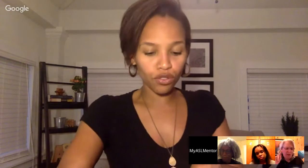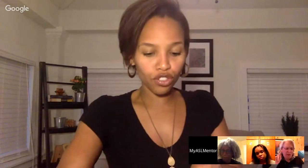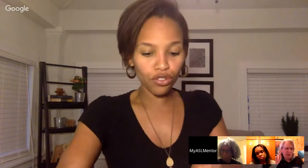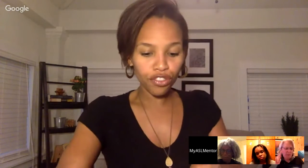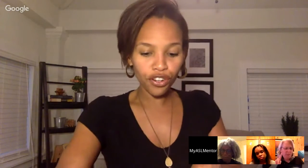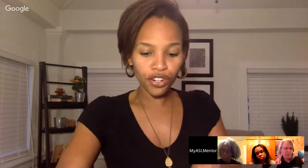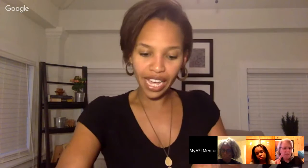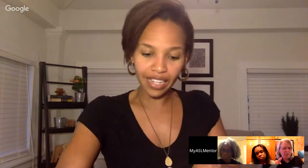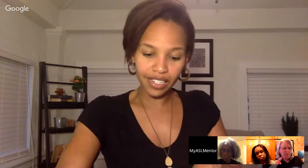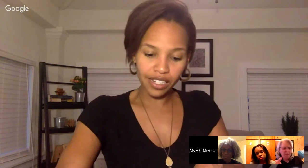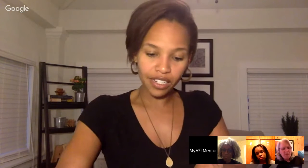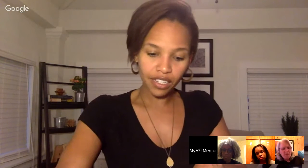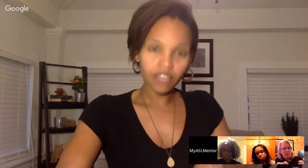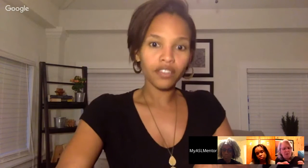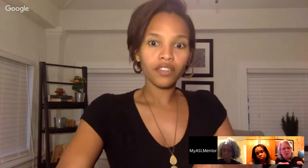video. 2:38.